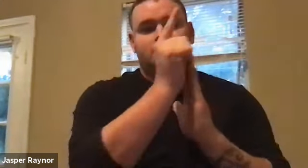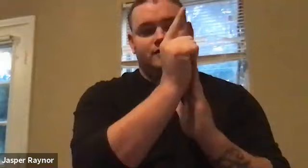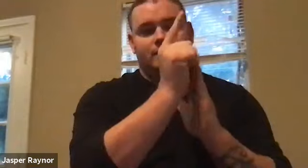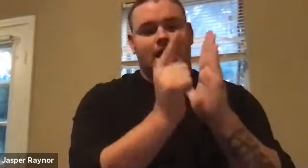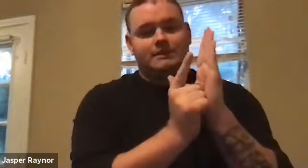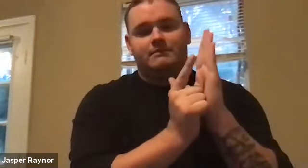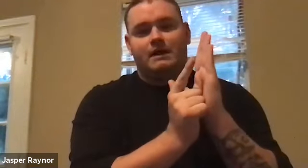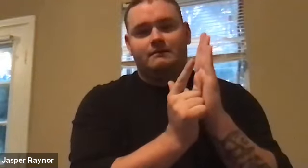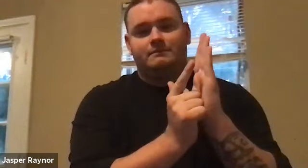From the top to the bottom.